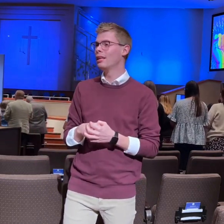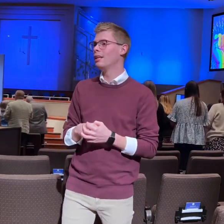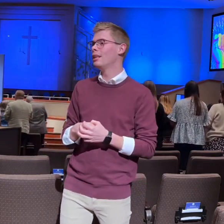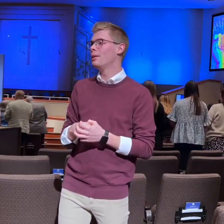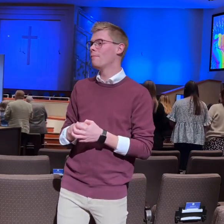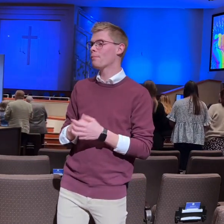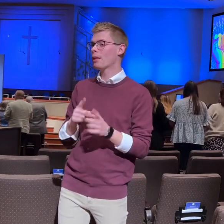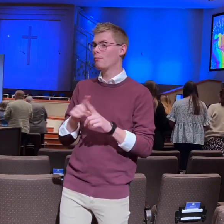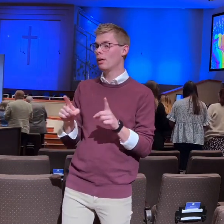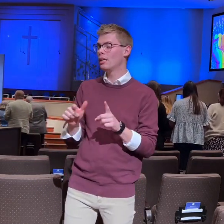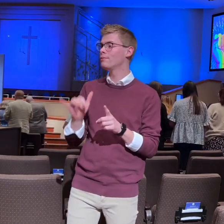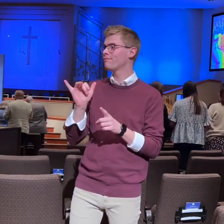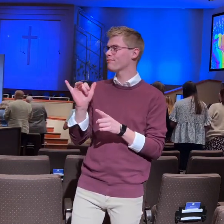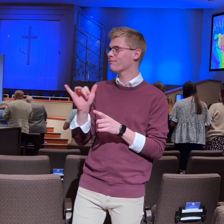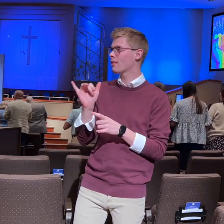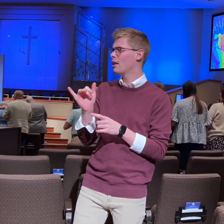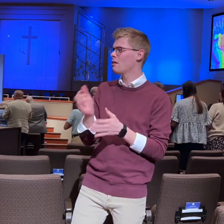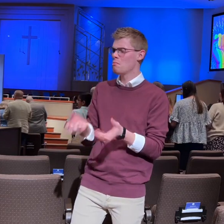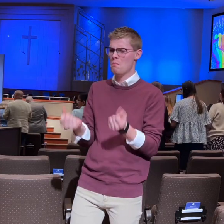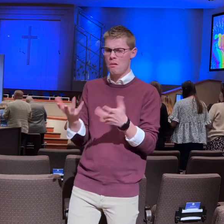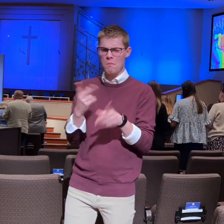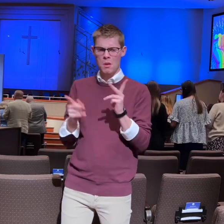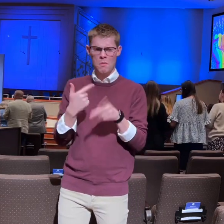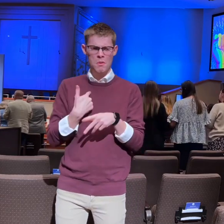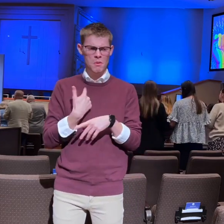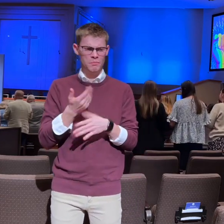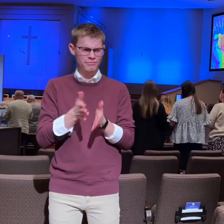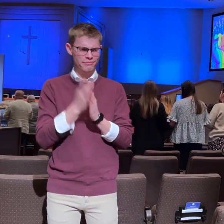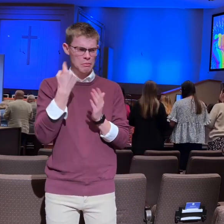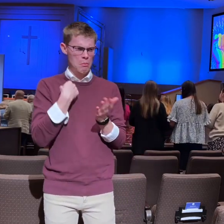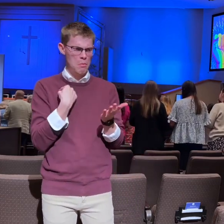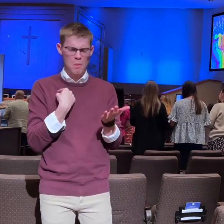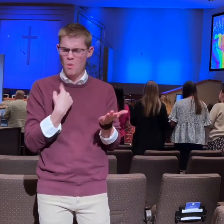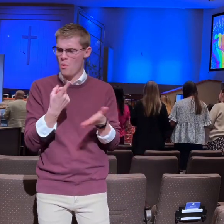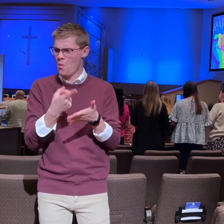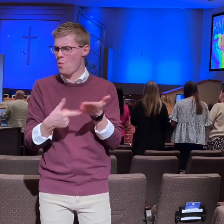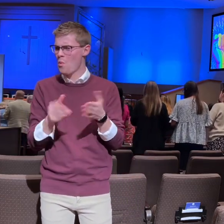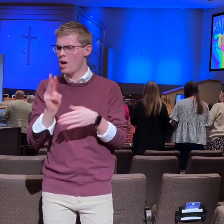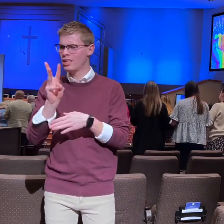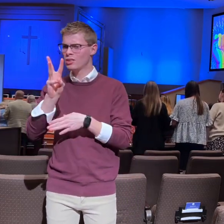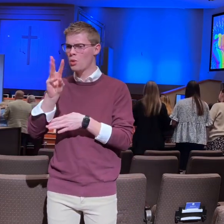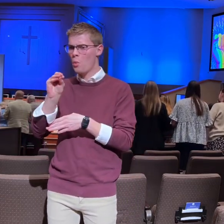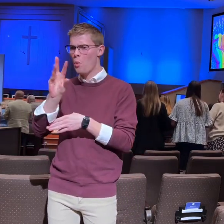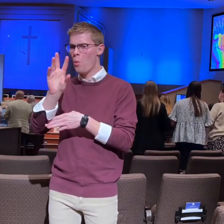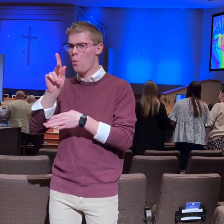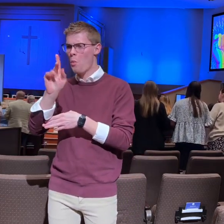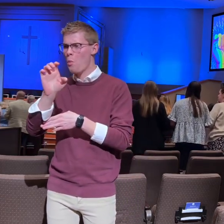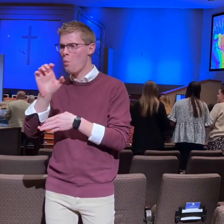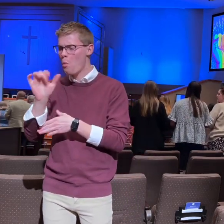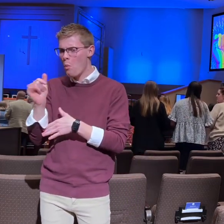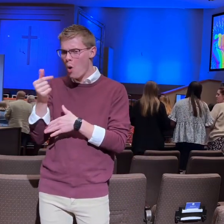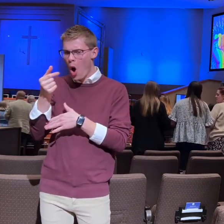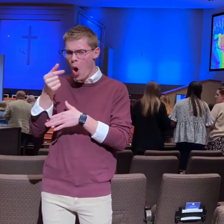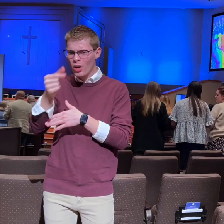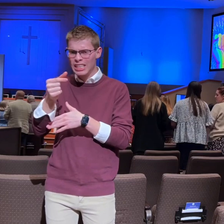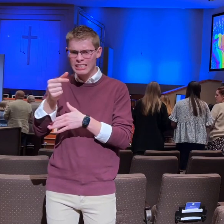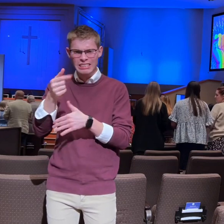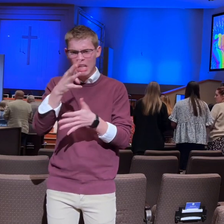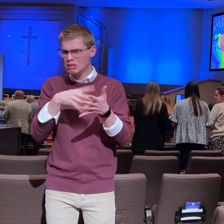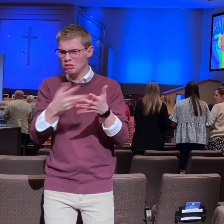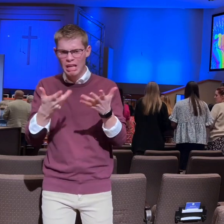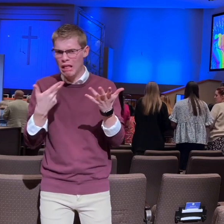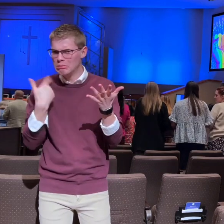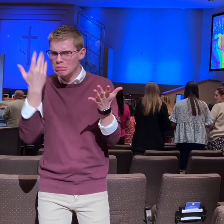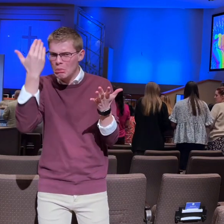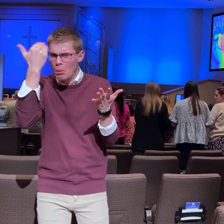Agenda, sometimes people ask, what is that? And it really, unfortunately, is affecting churches that are going